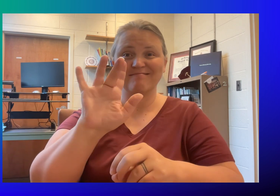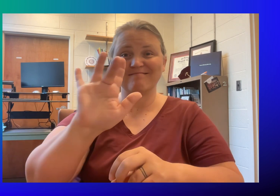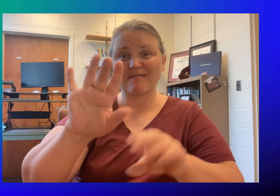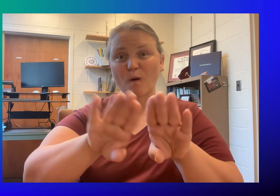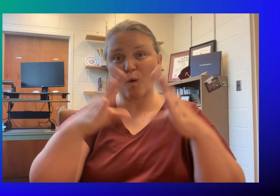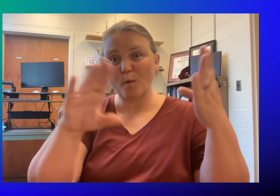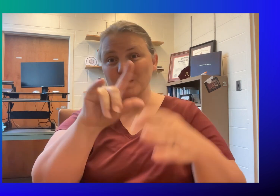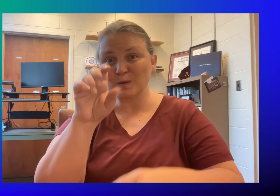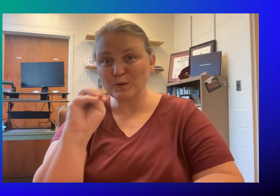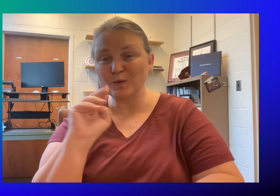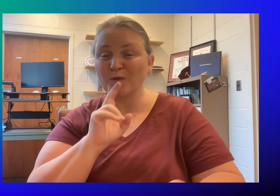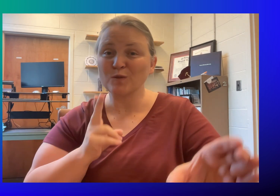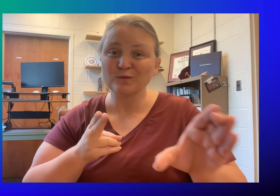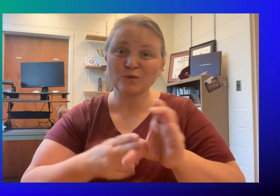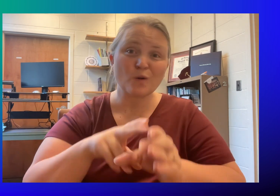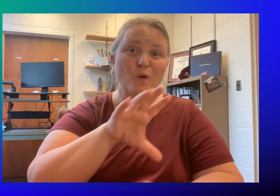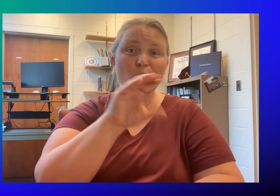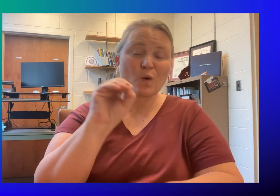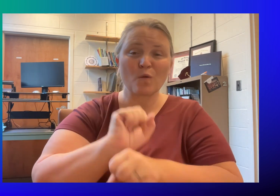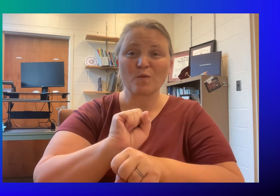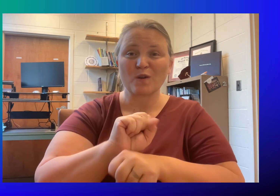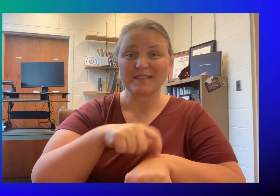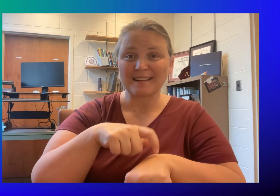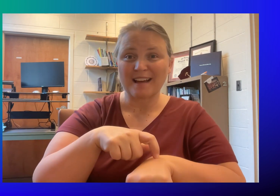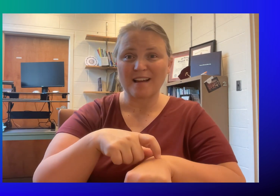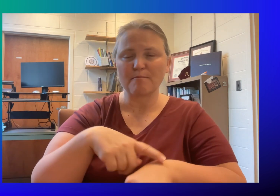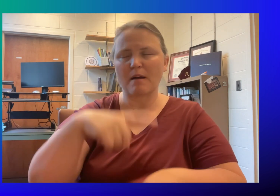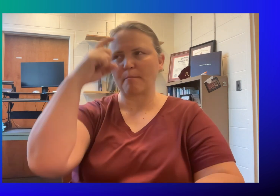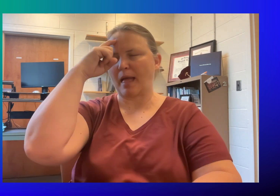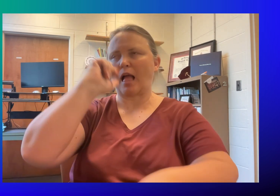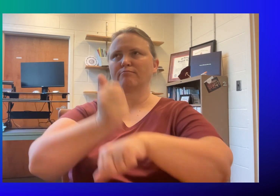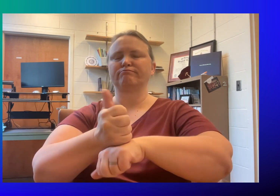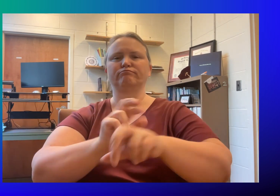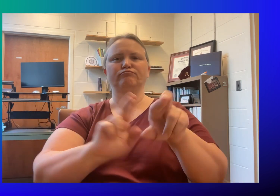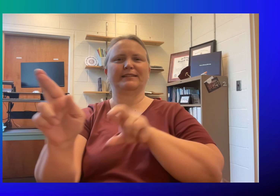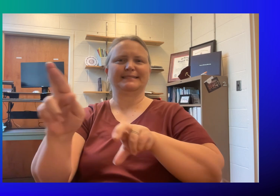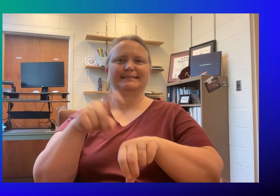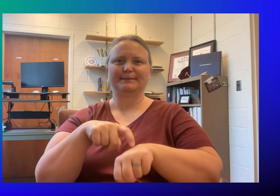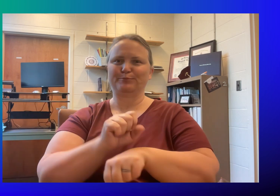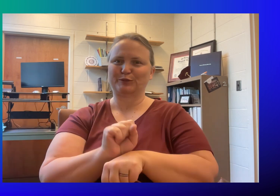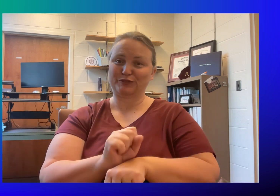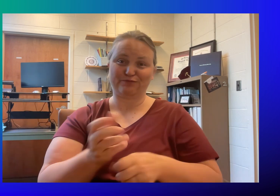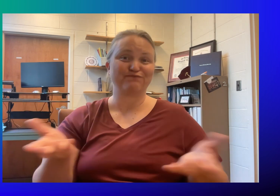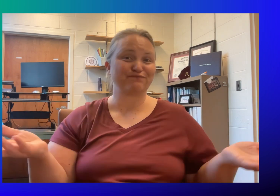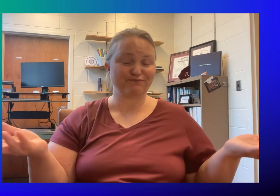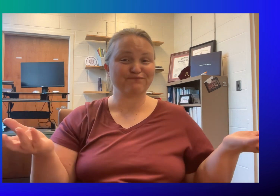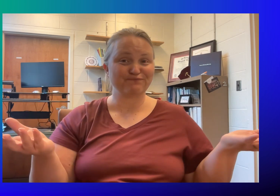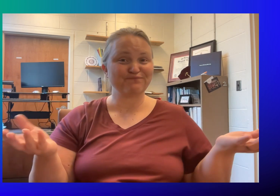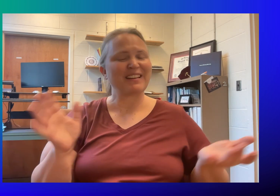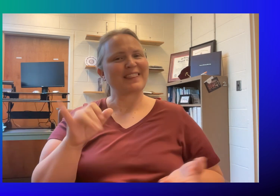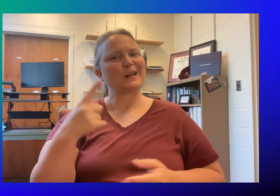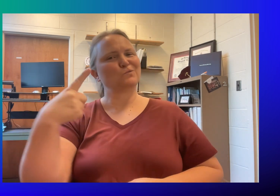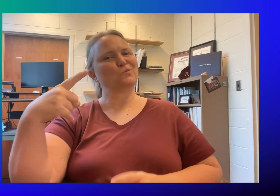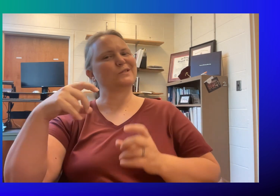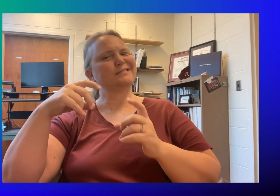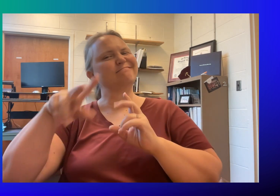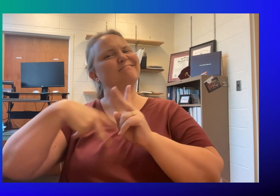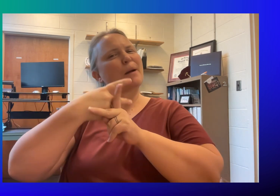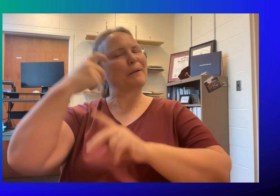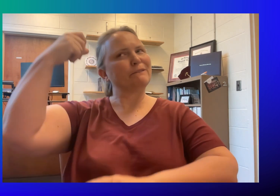computer and turn on the Zoom to join the co-working, my mind automatically says, oh, it's time to work because you just joined the Zoom. That's